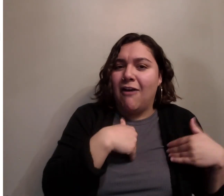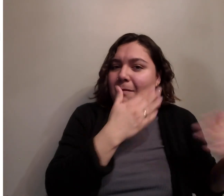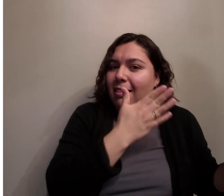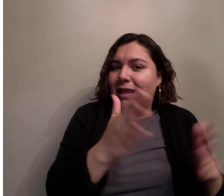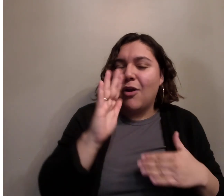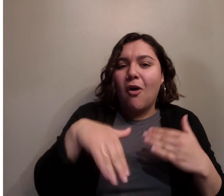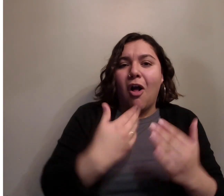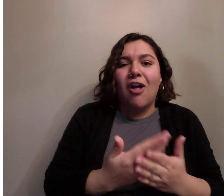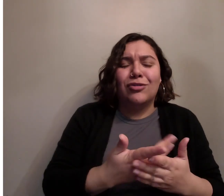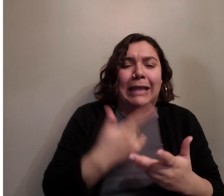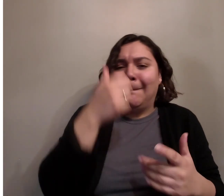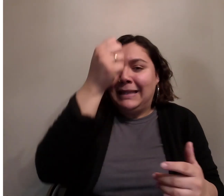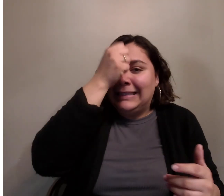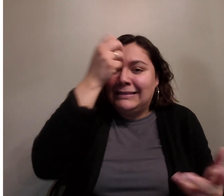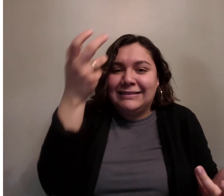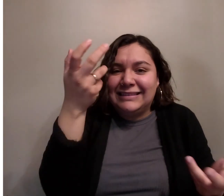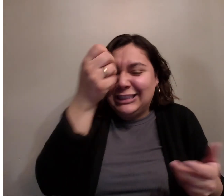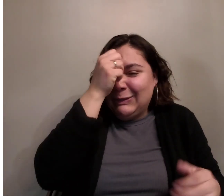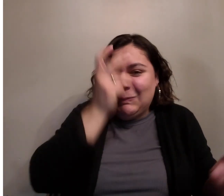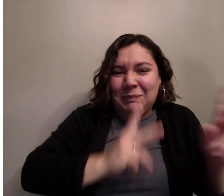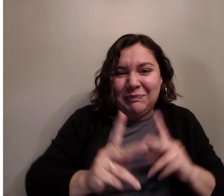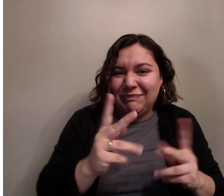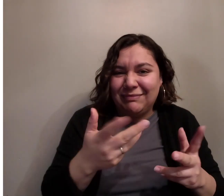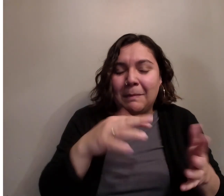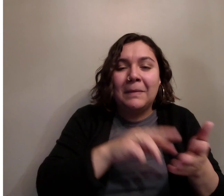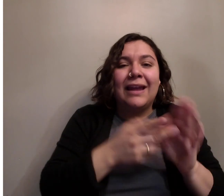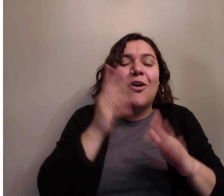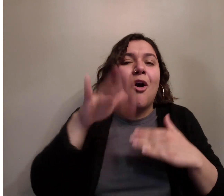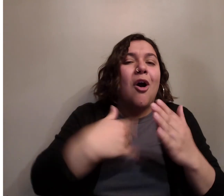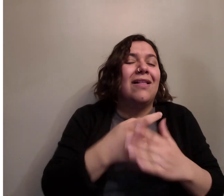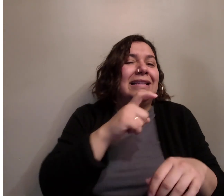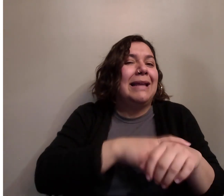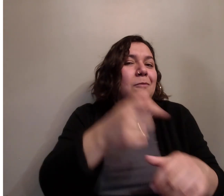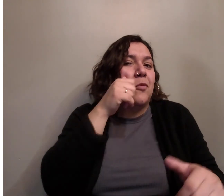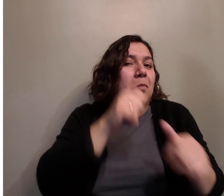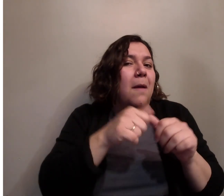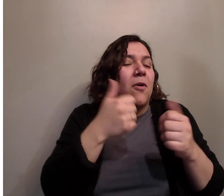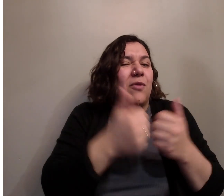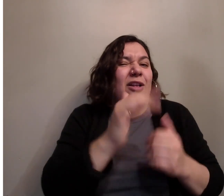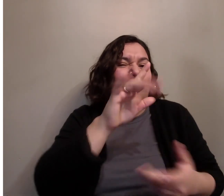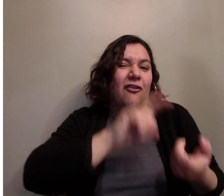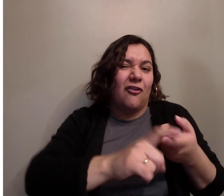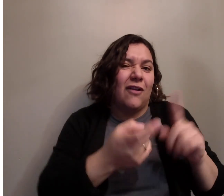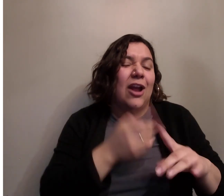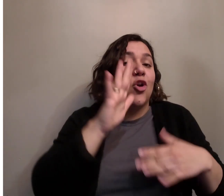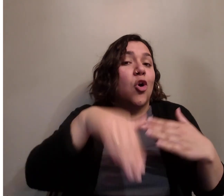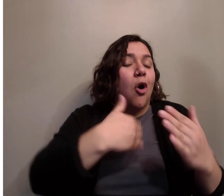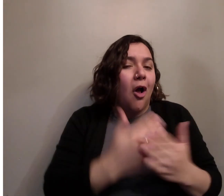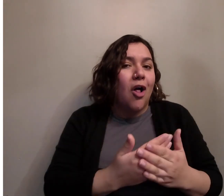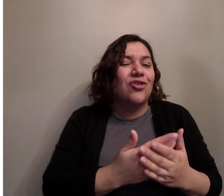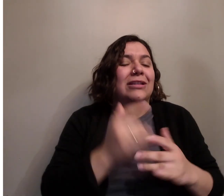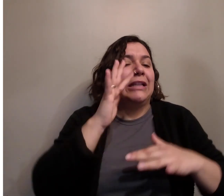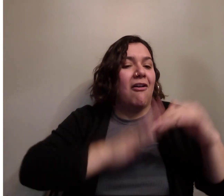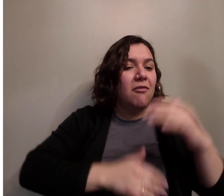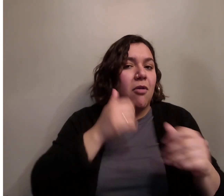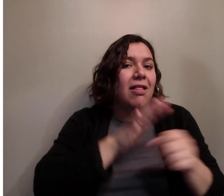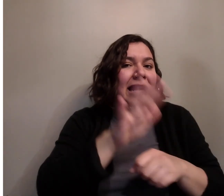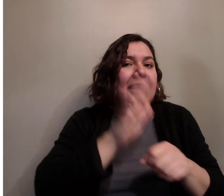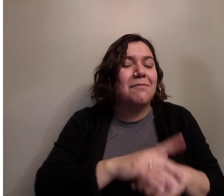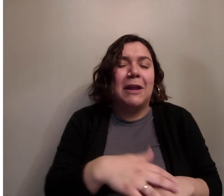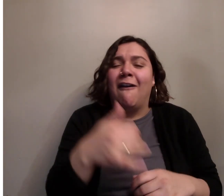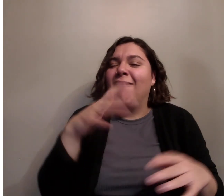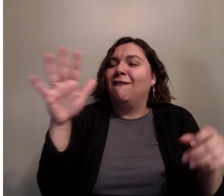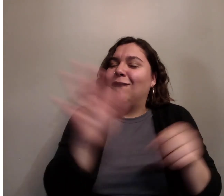agenda to it, we're just, we're all out there acting like idiots. Like, those are all the times you'll remember from your friends. It's just the times when you were